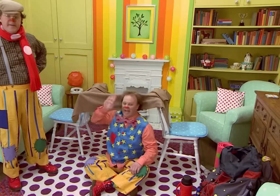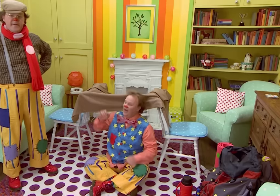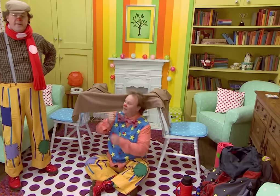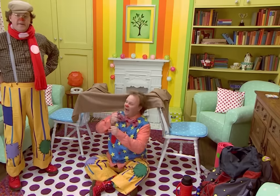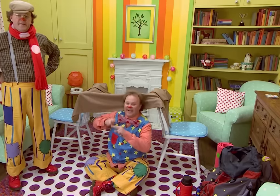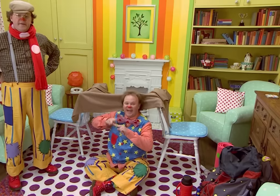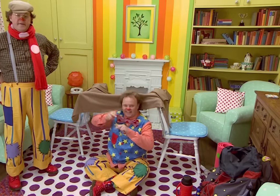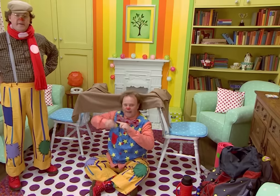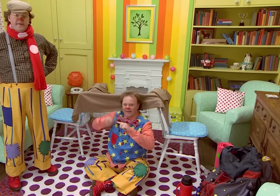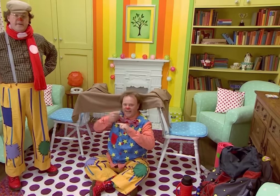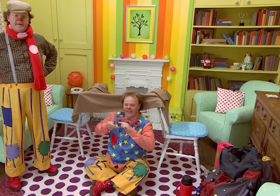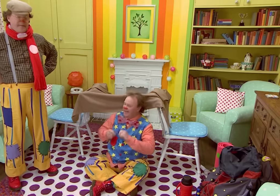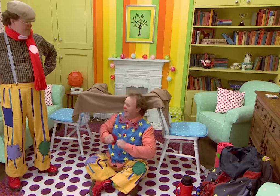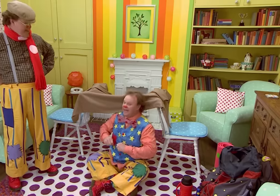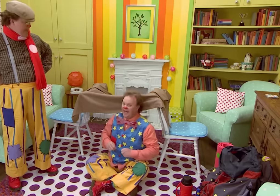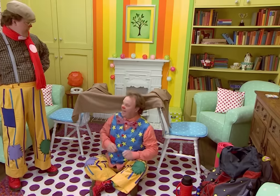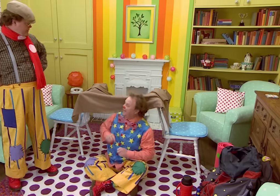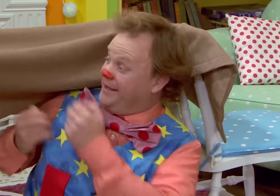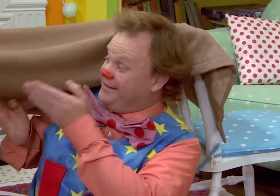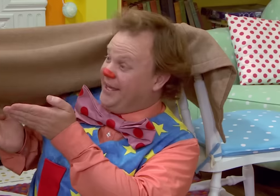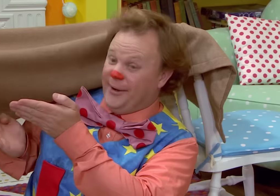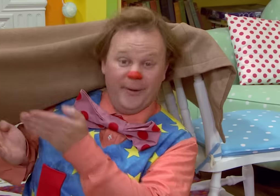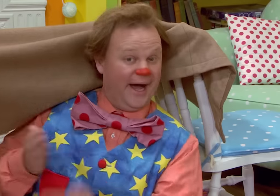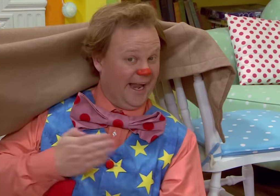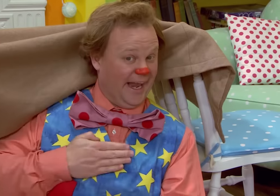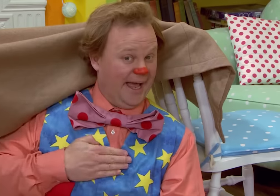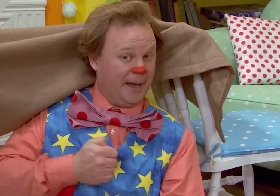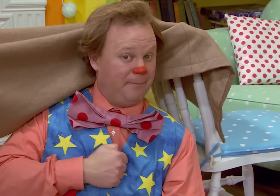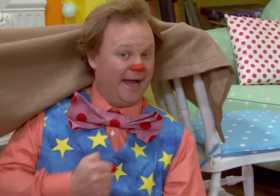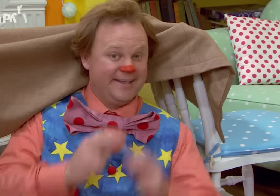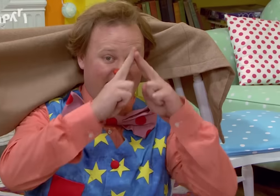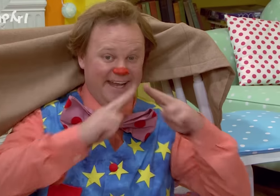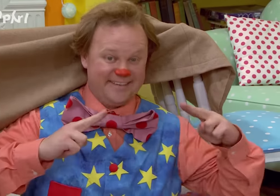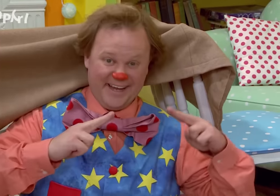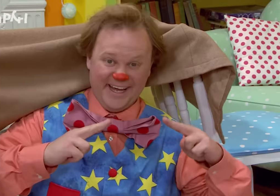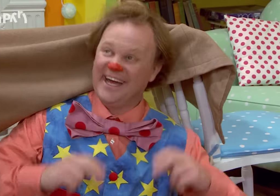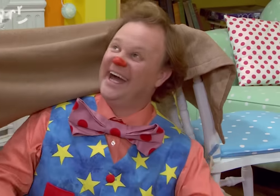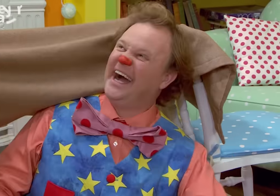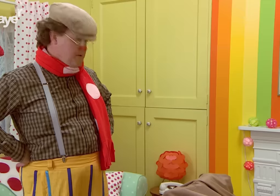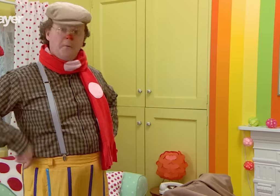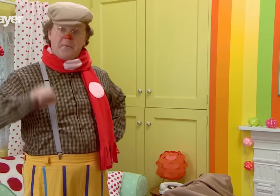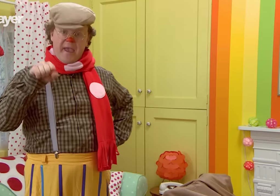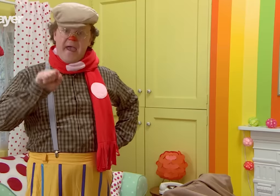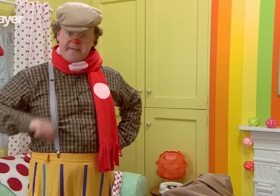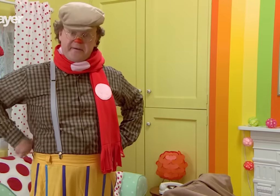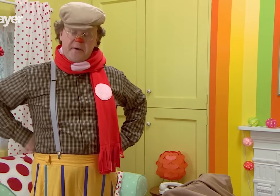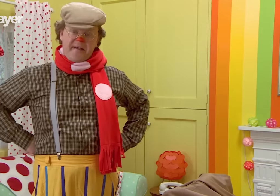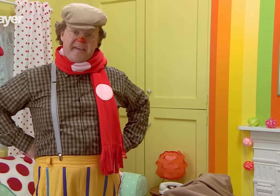hello, Grandad Tumble. do you like my tent? Oh, yes, I do as it